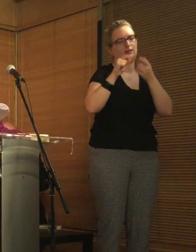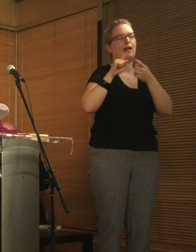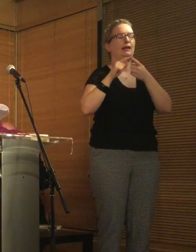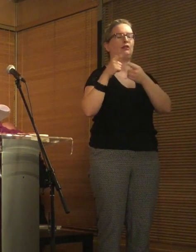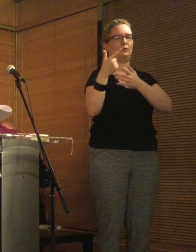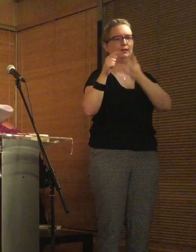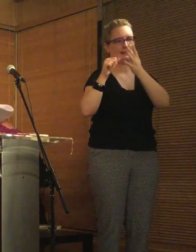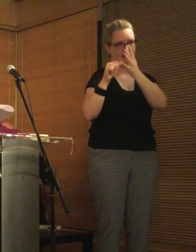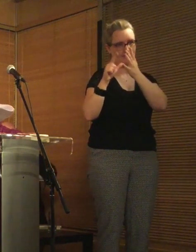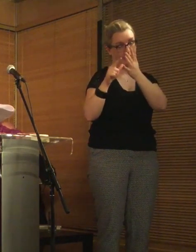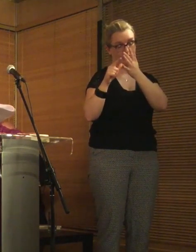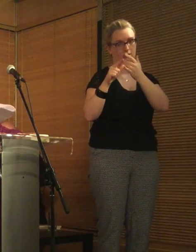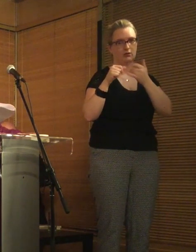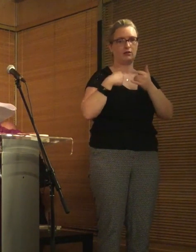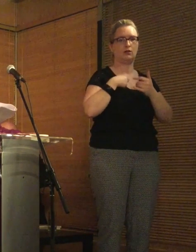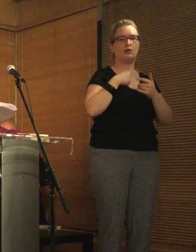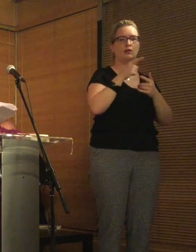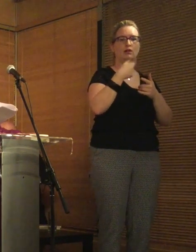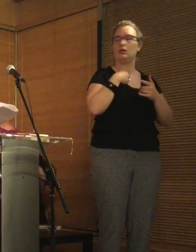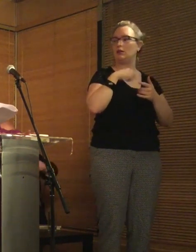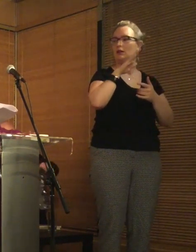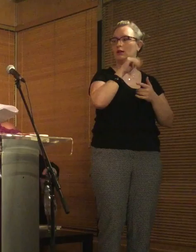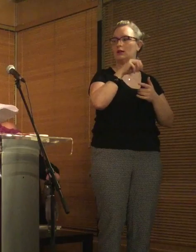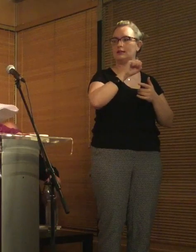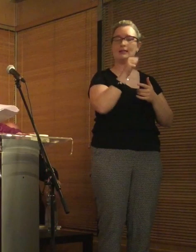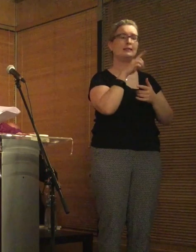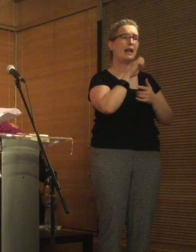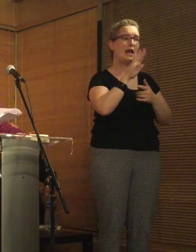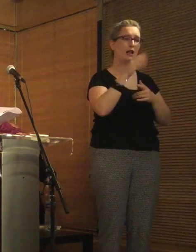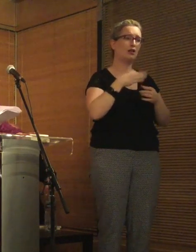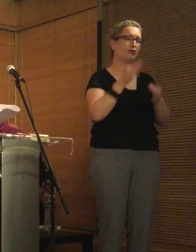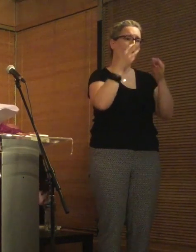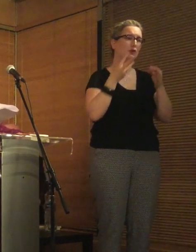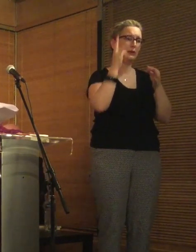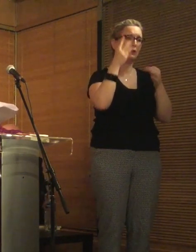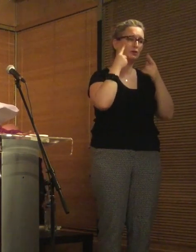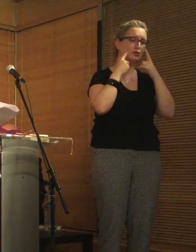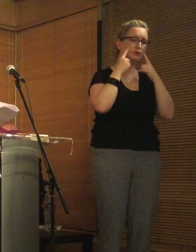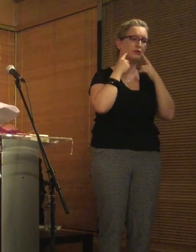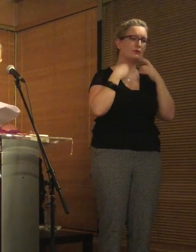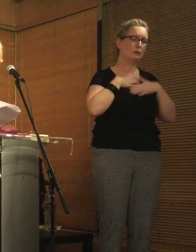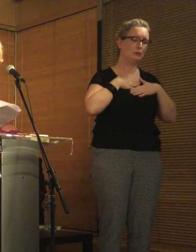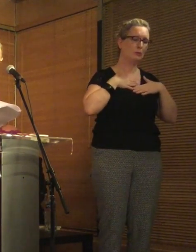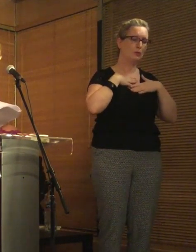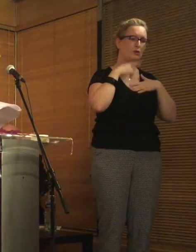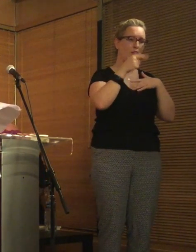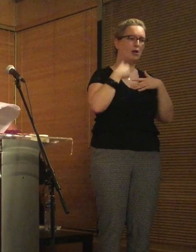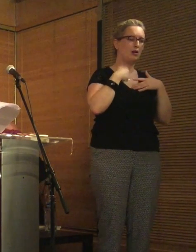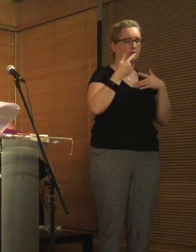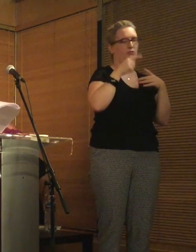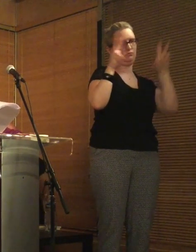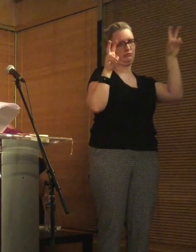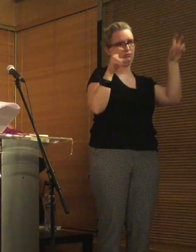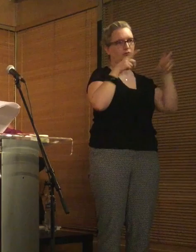evening, Lissadel, great windows open to the south. Two girls in silk